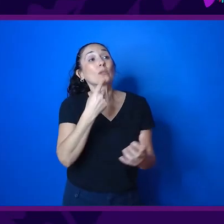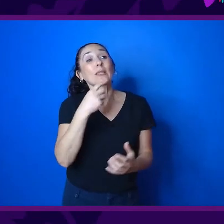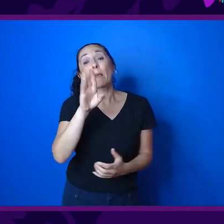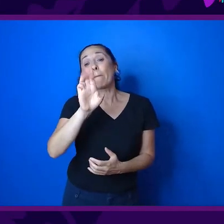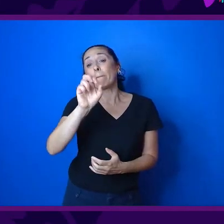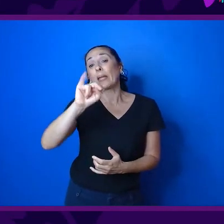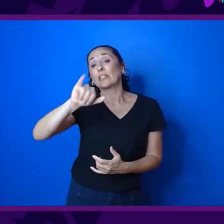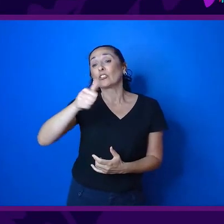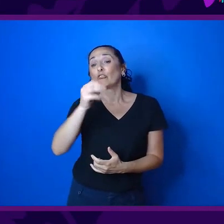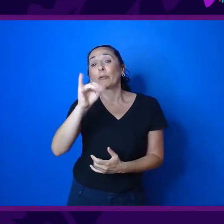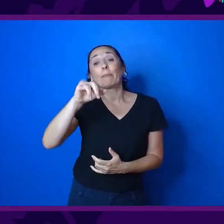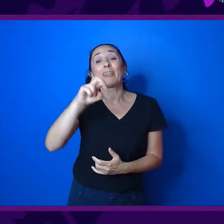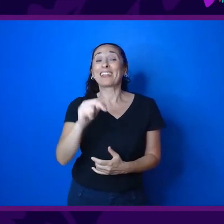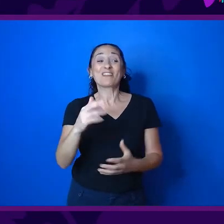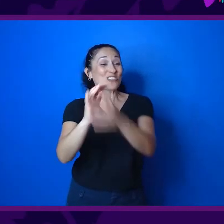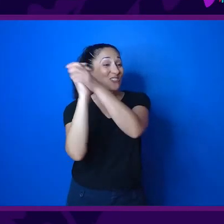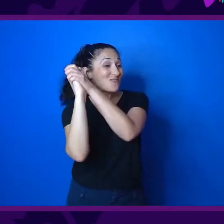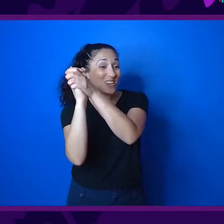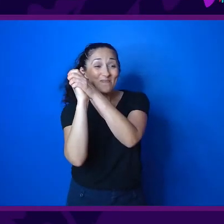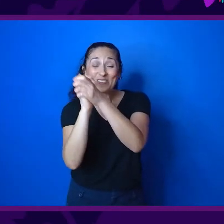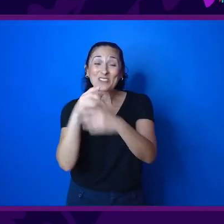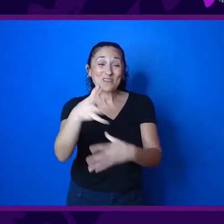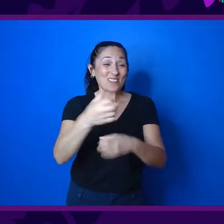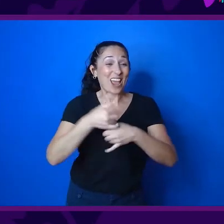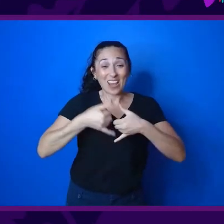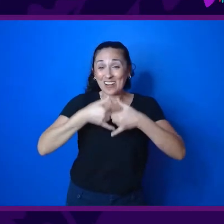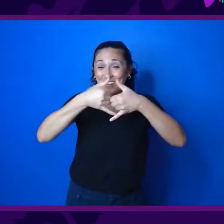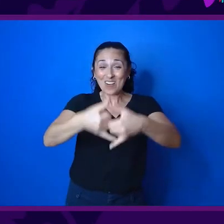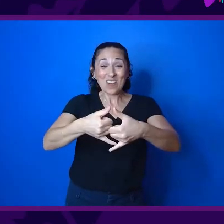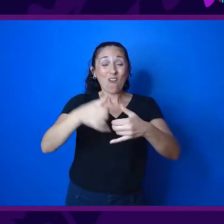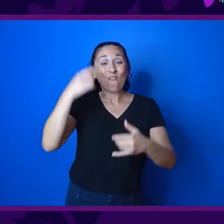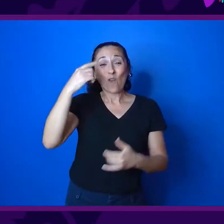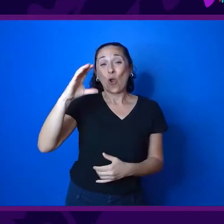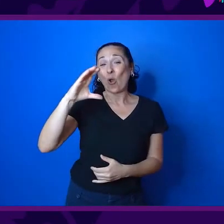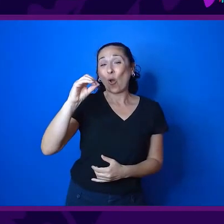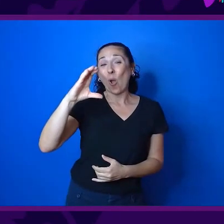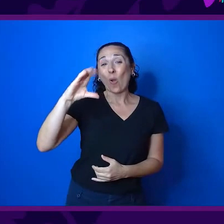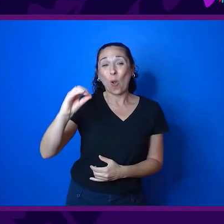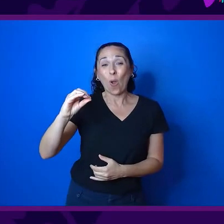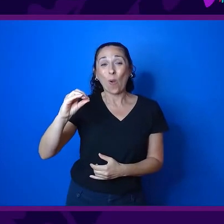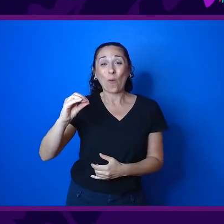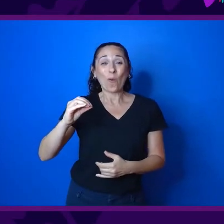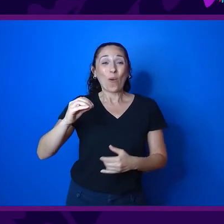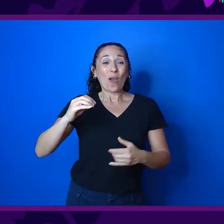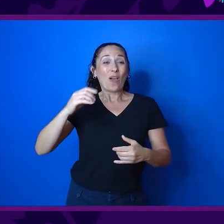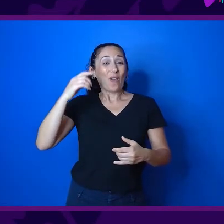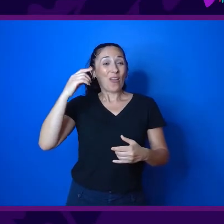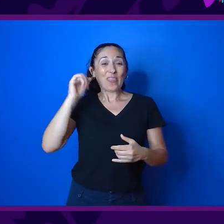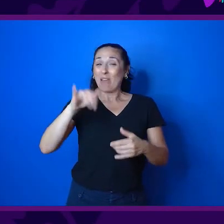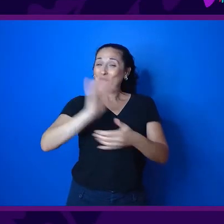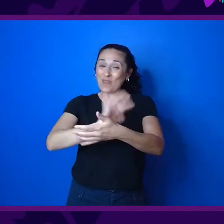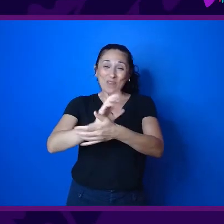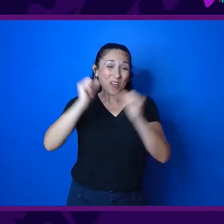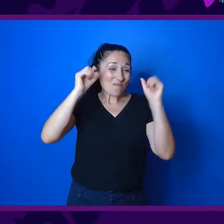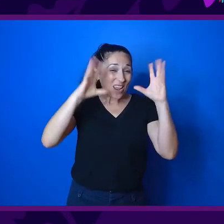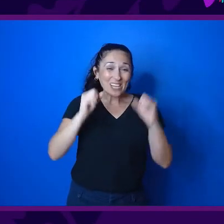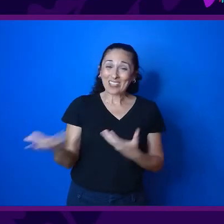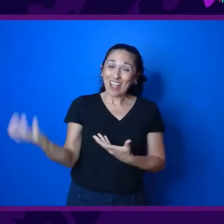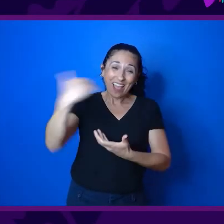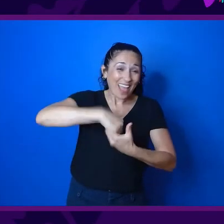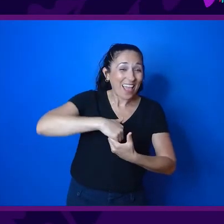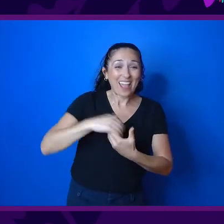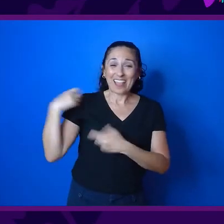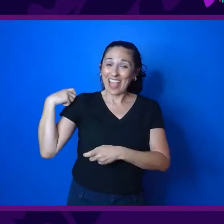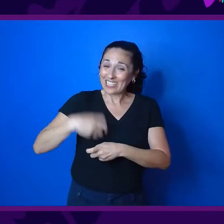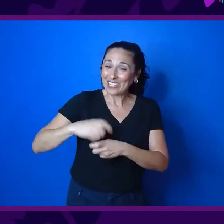congratulations on the Academy Award for Coco, okay? Because that was so amazing to get to bring the Latino culture, to